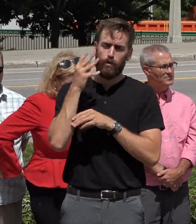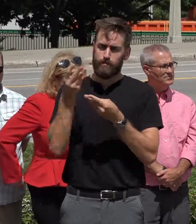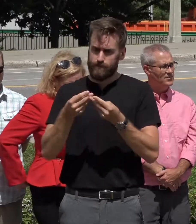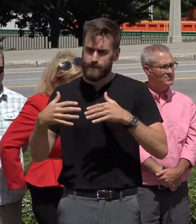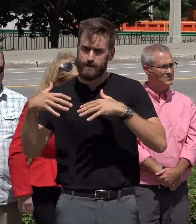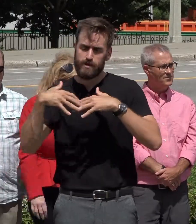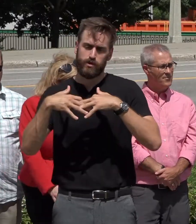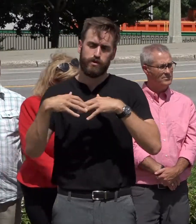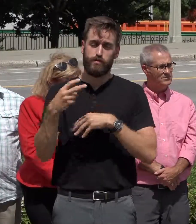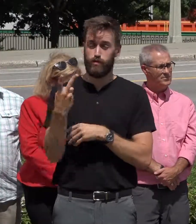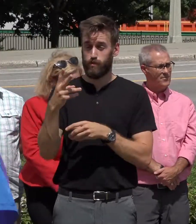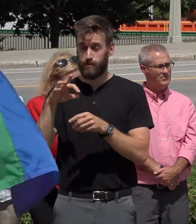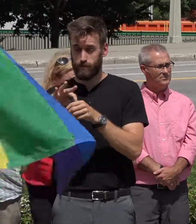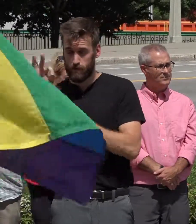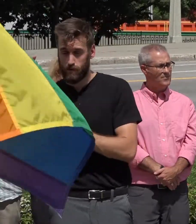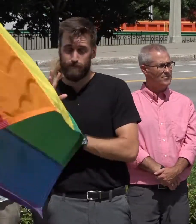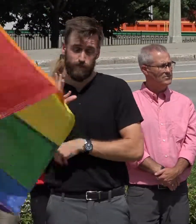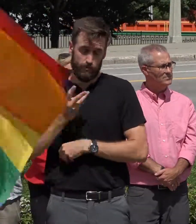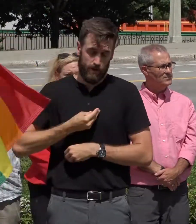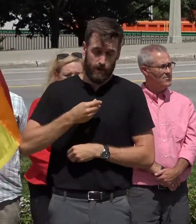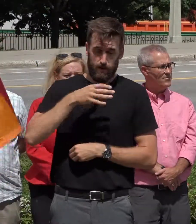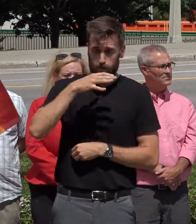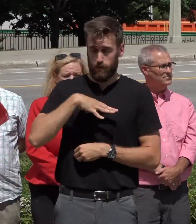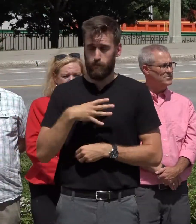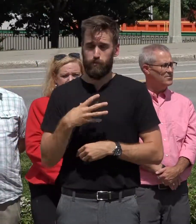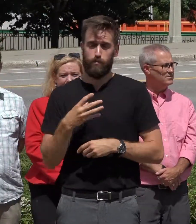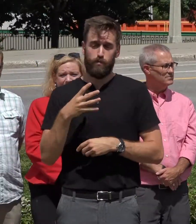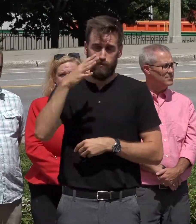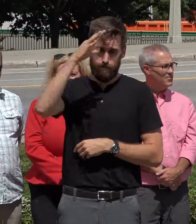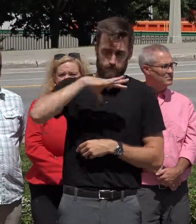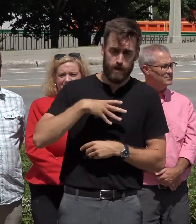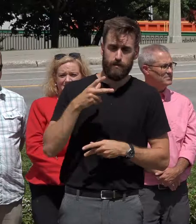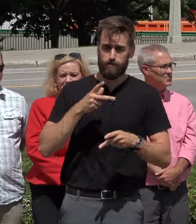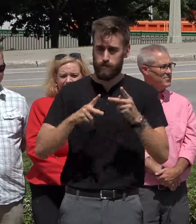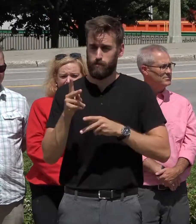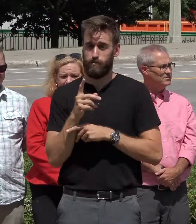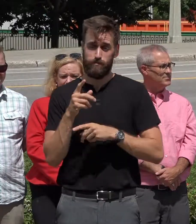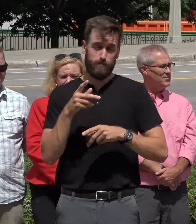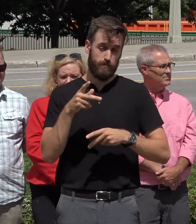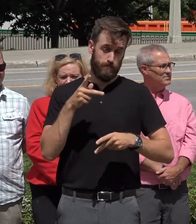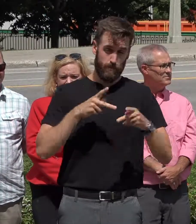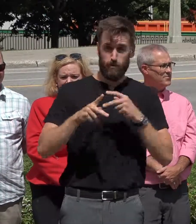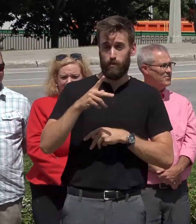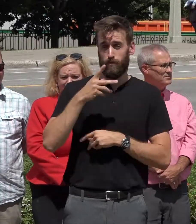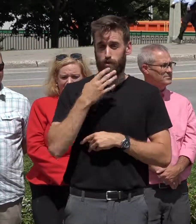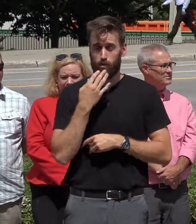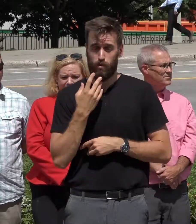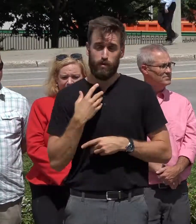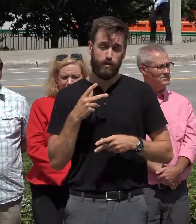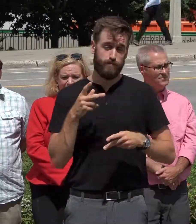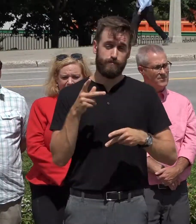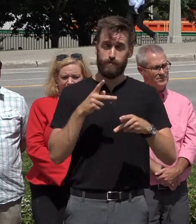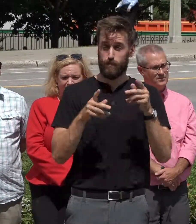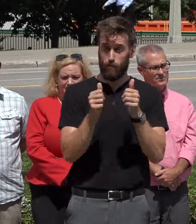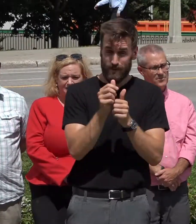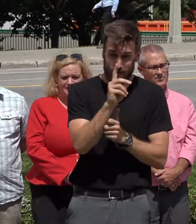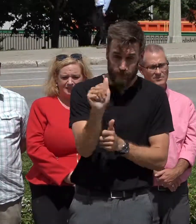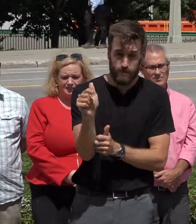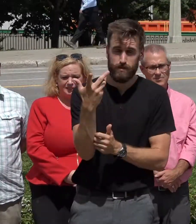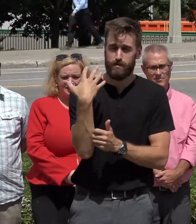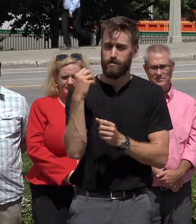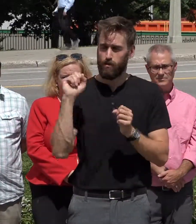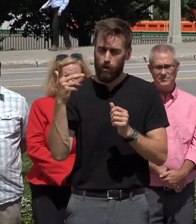Two-Spirit, trans persons of color, that people, persons with disabilities, that we are all